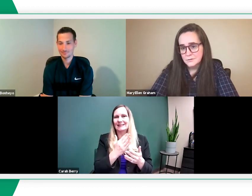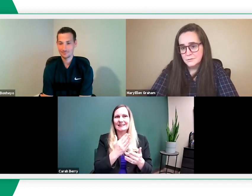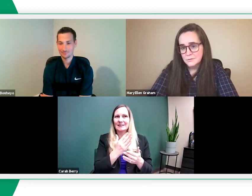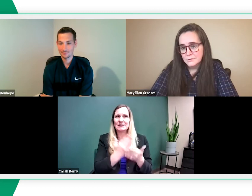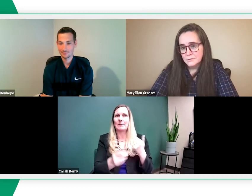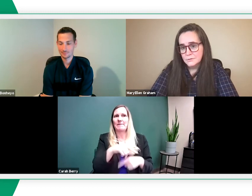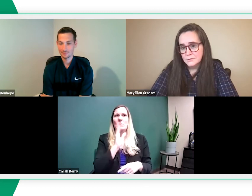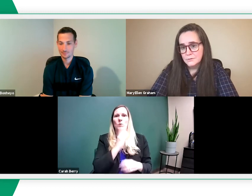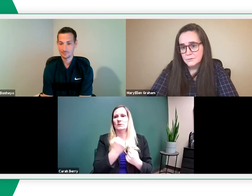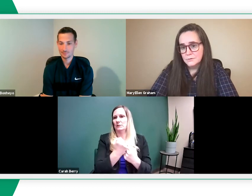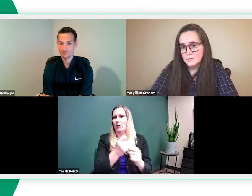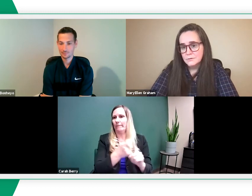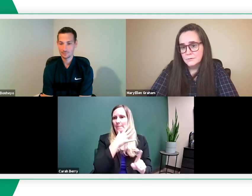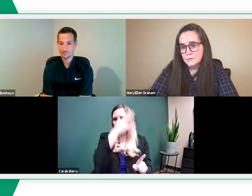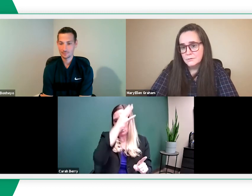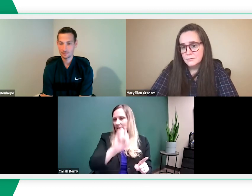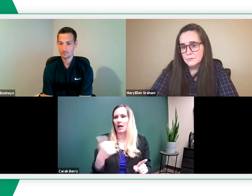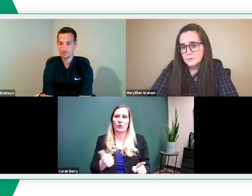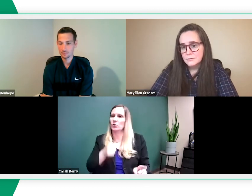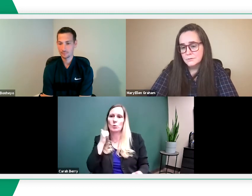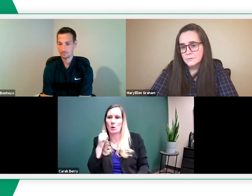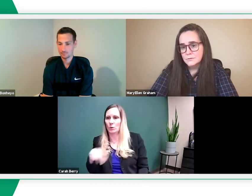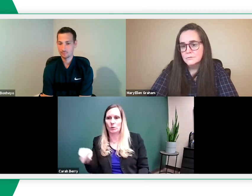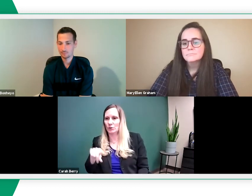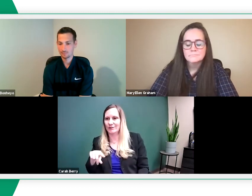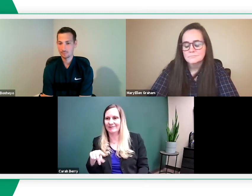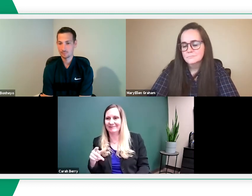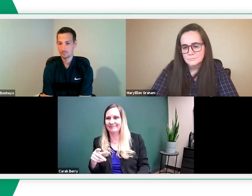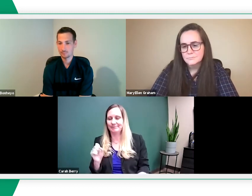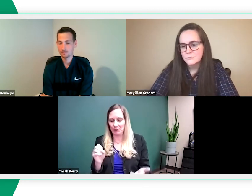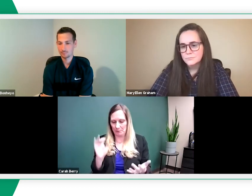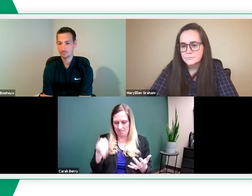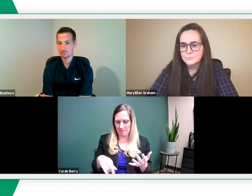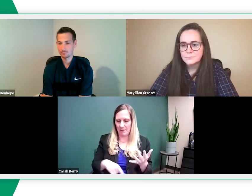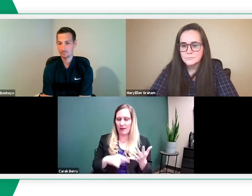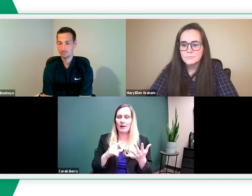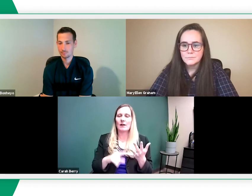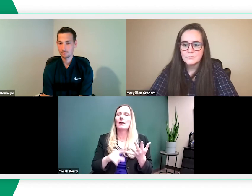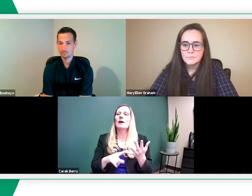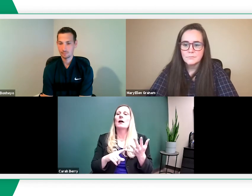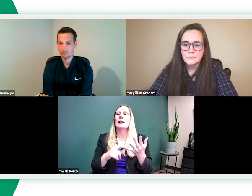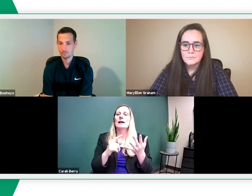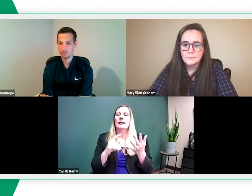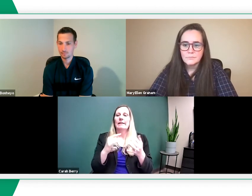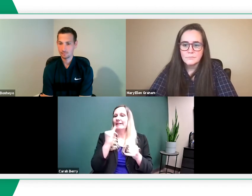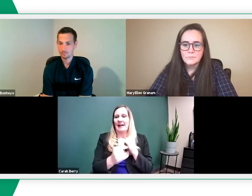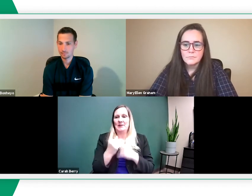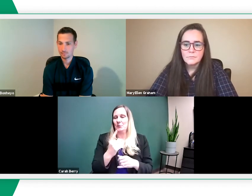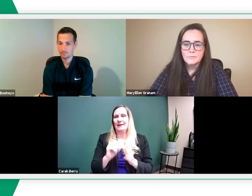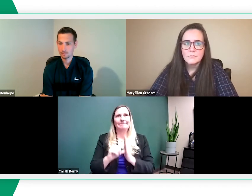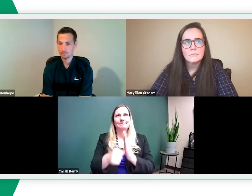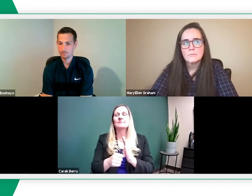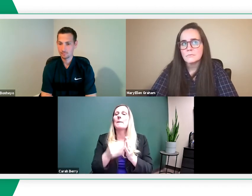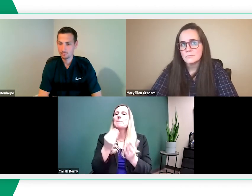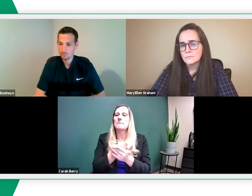that students realize that some of us will get support from parents that won't get support from their parents. So that's number